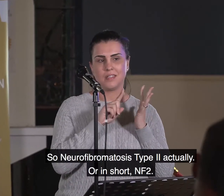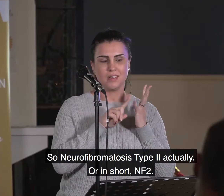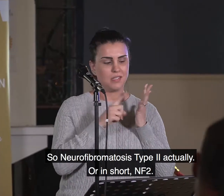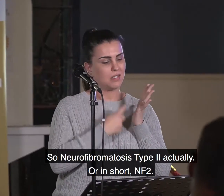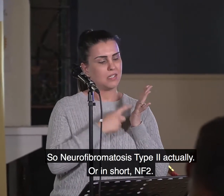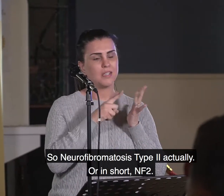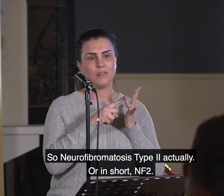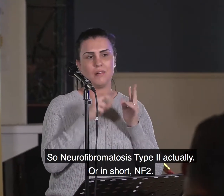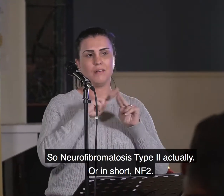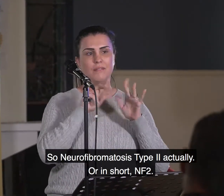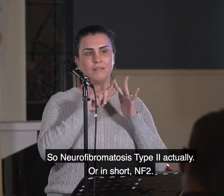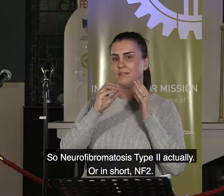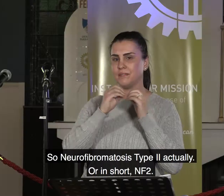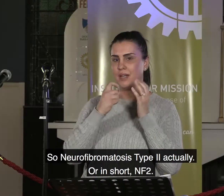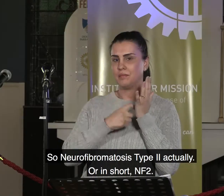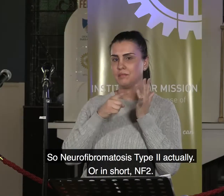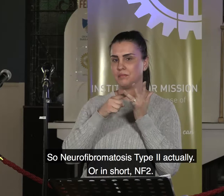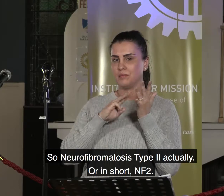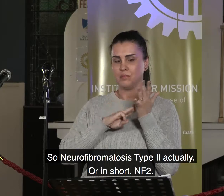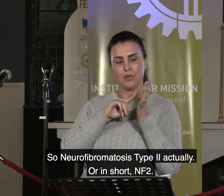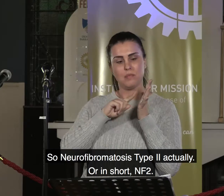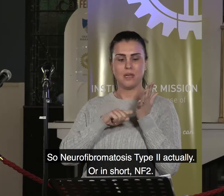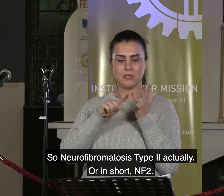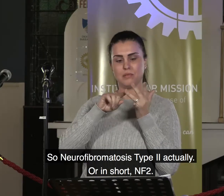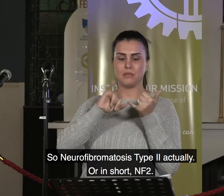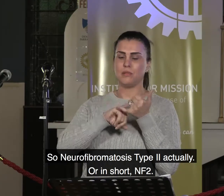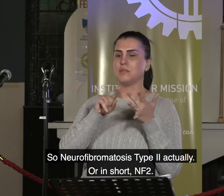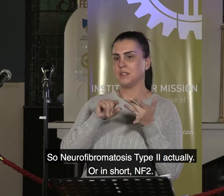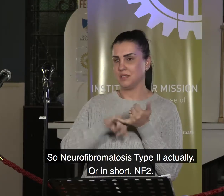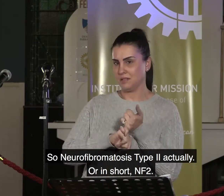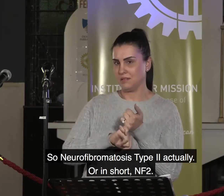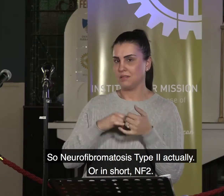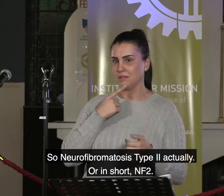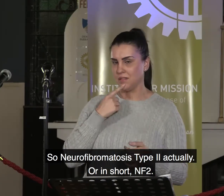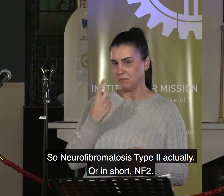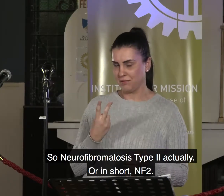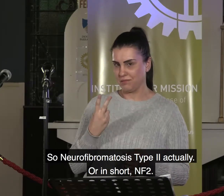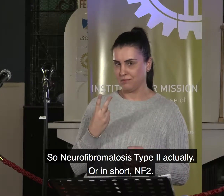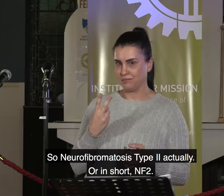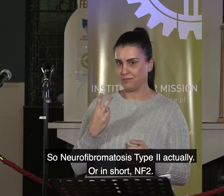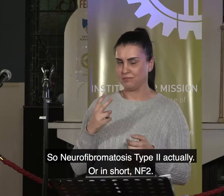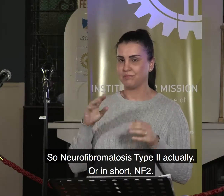So neurofibromatosis type 2, actually, or in short,